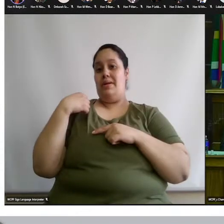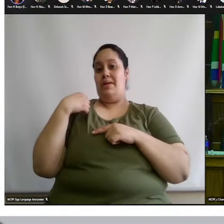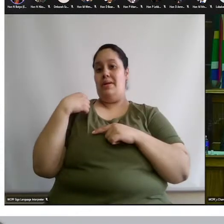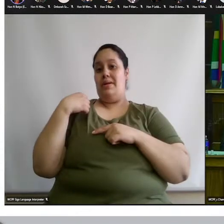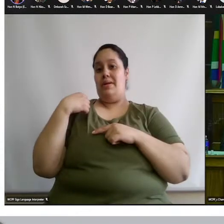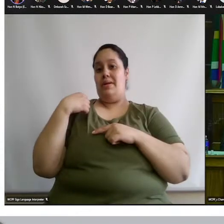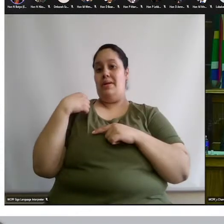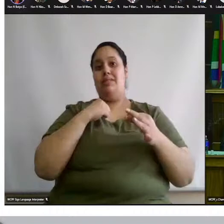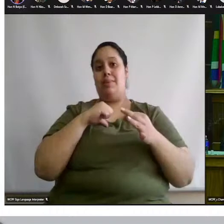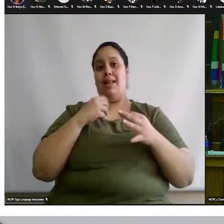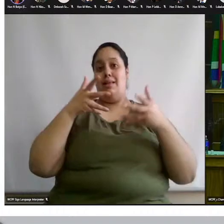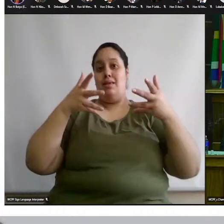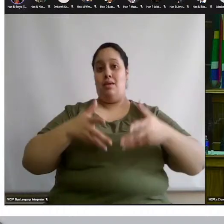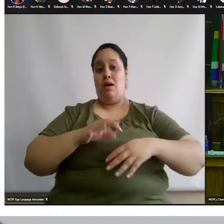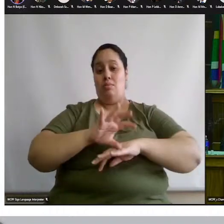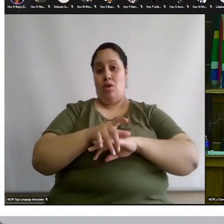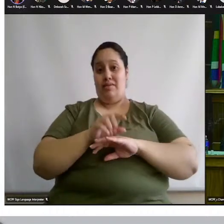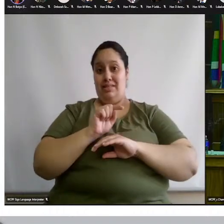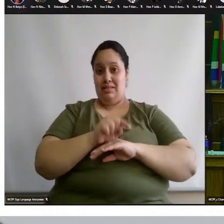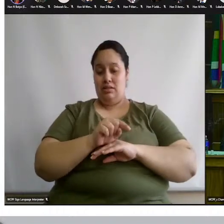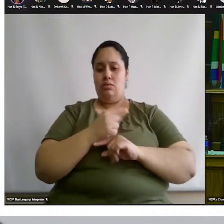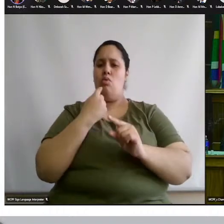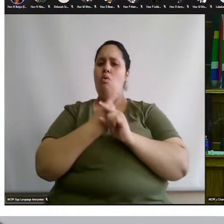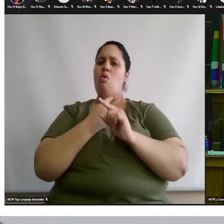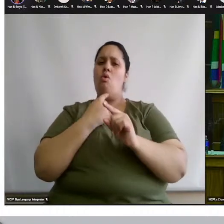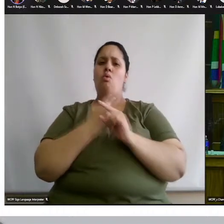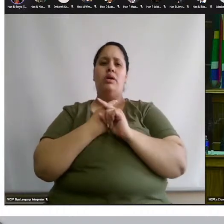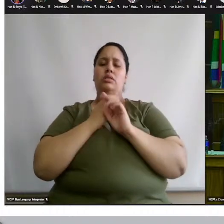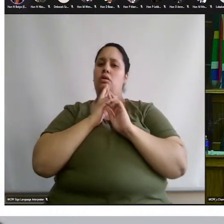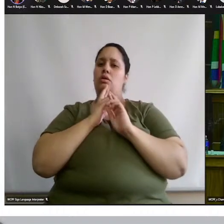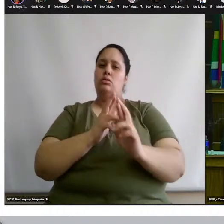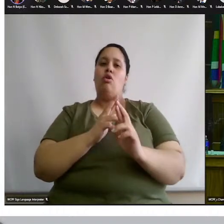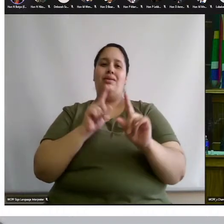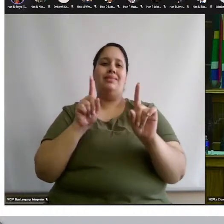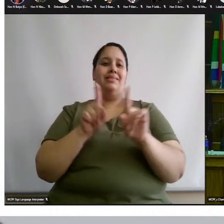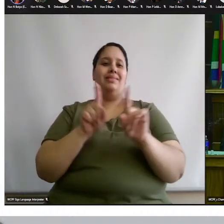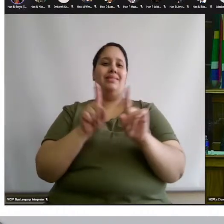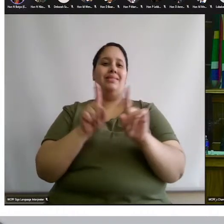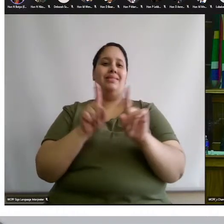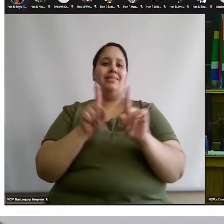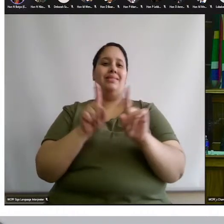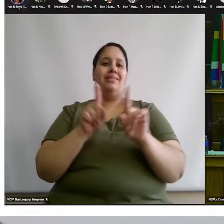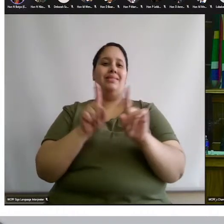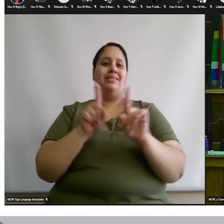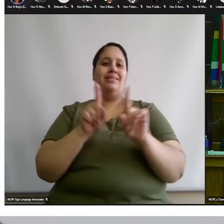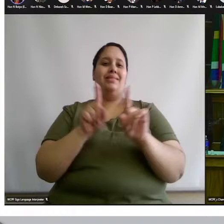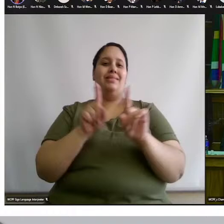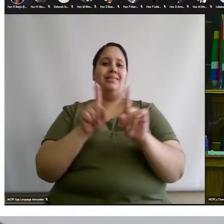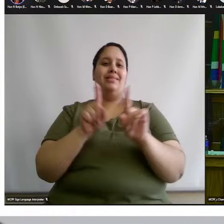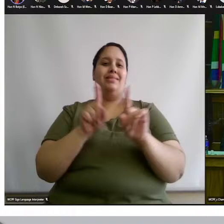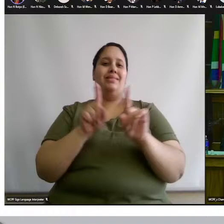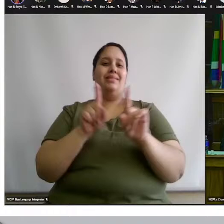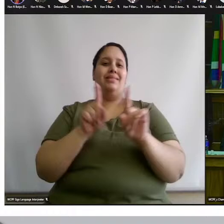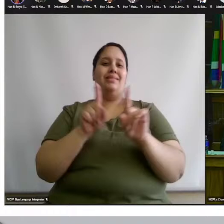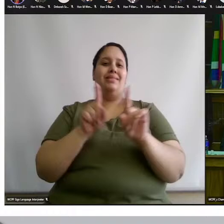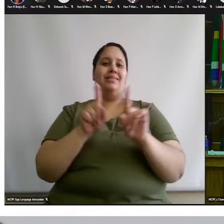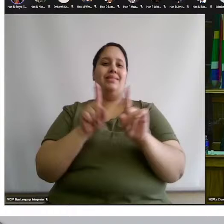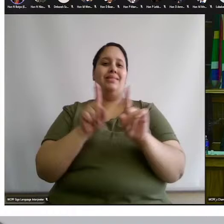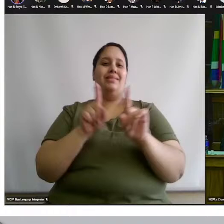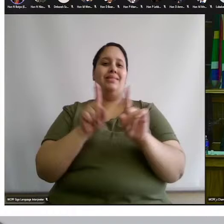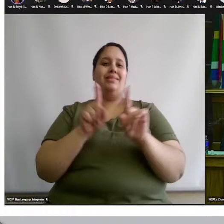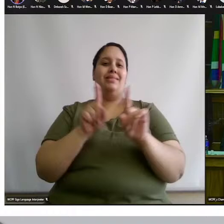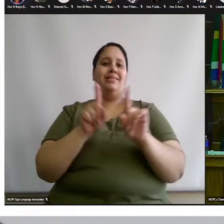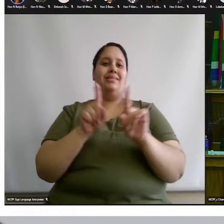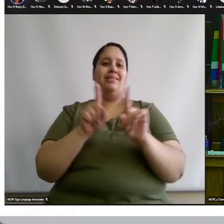municipalities in the province, he's always quick to reply, emphasizing the aspect that municipalities have their